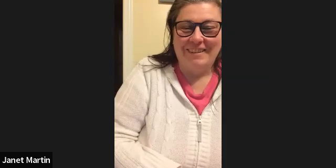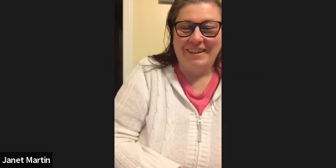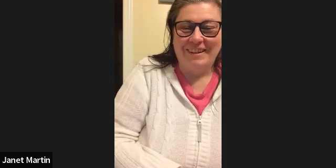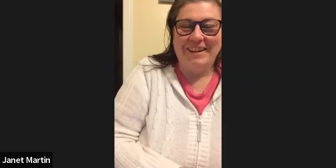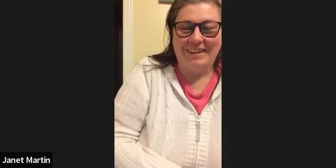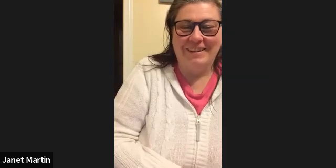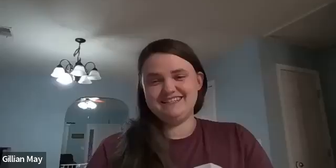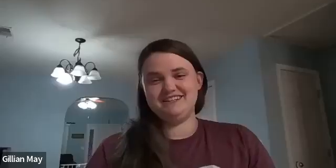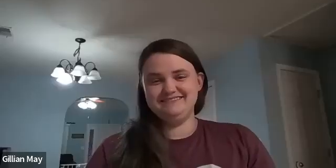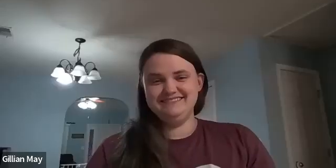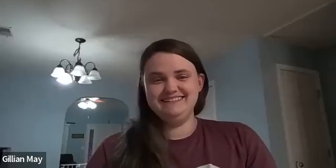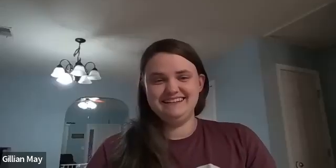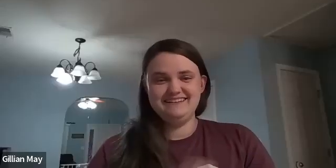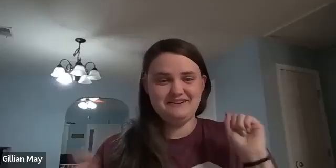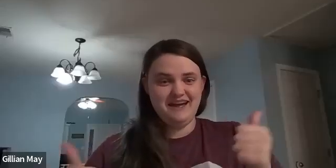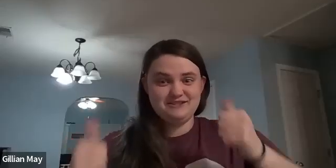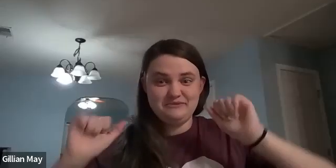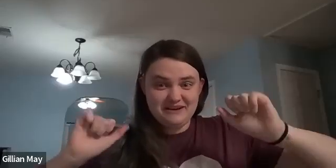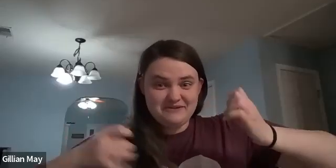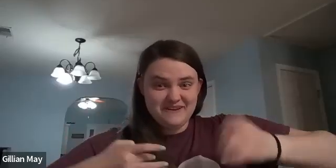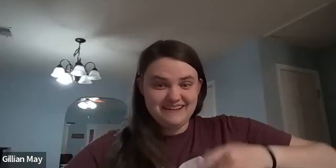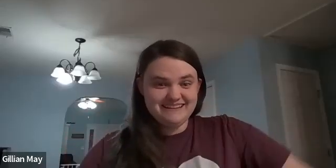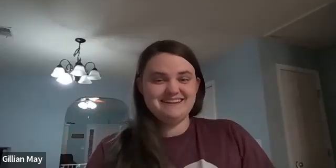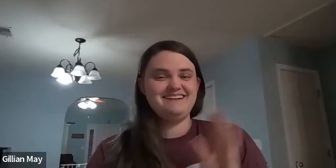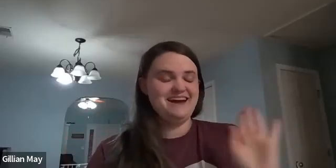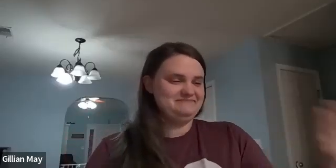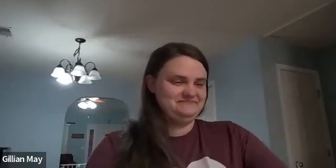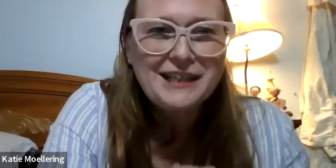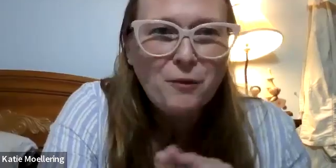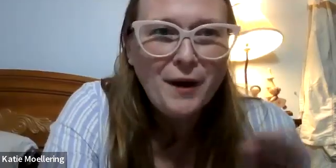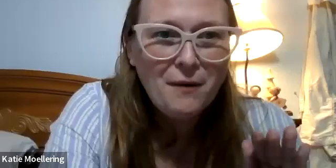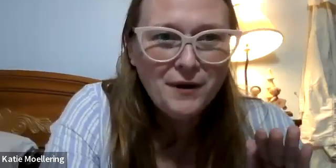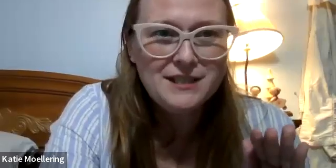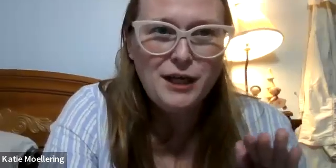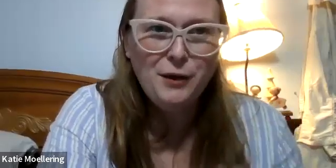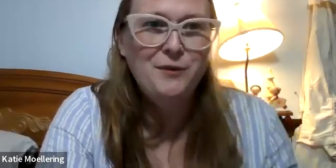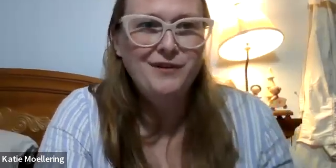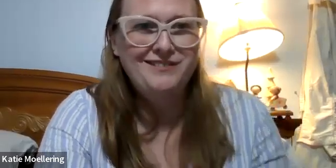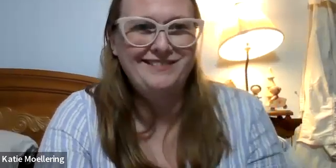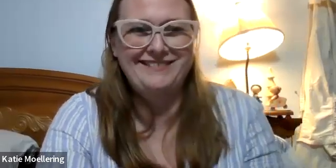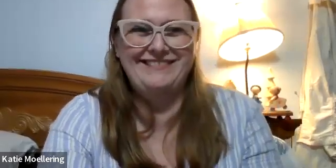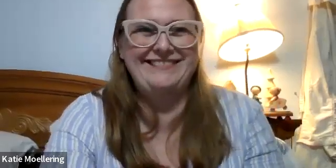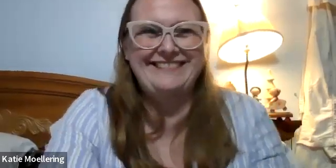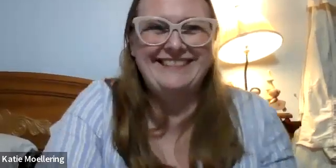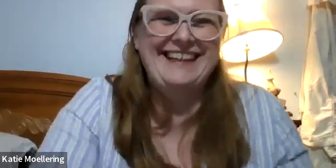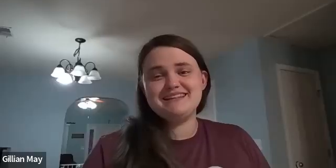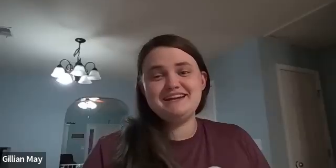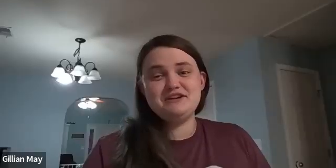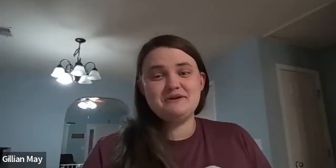get to really make the decision. Okay. Yeah, so we can get with feelings. Okay. Gillian doesn't care what I want to do. Well, I was gonna say this, Katie, you were gonna